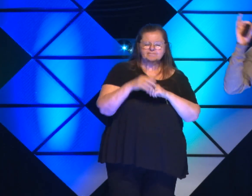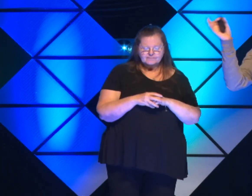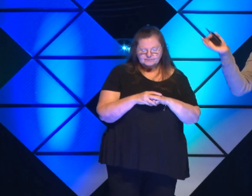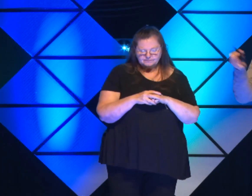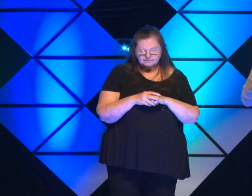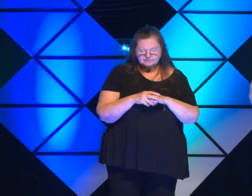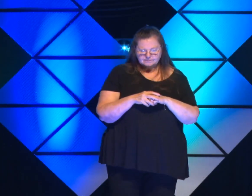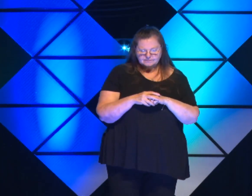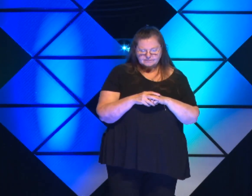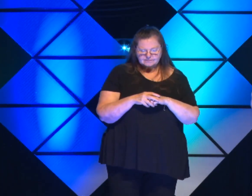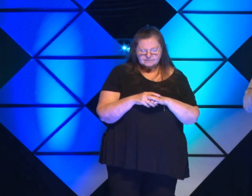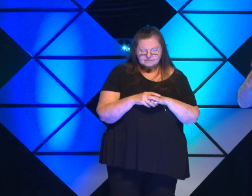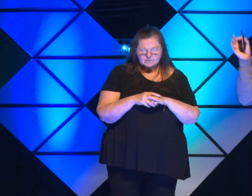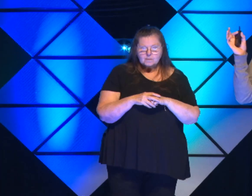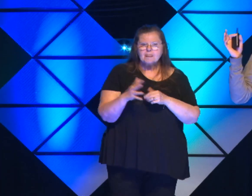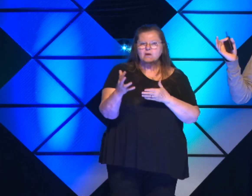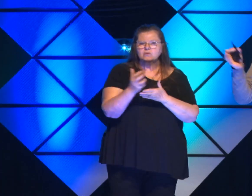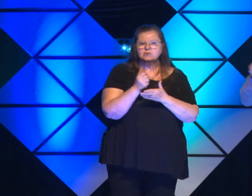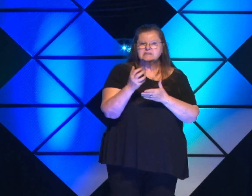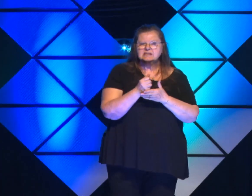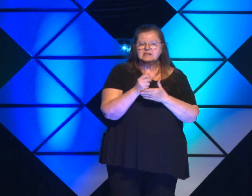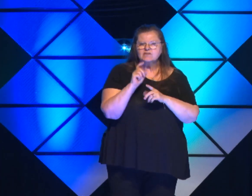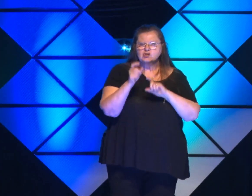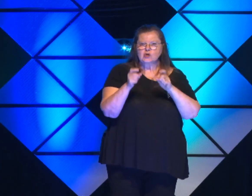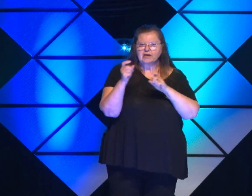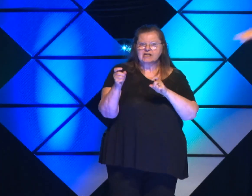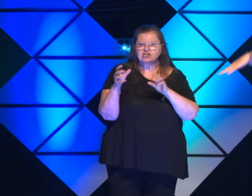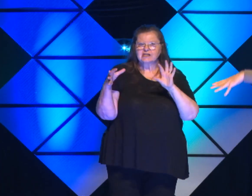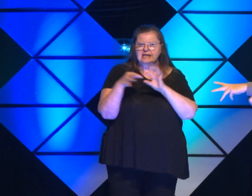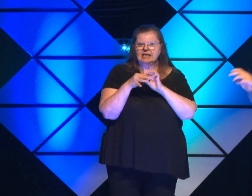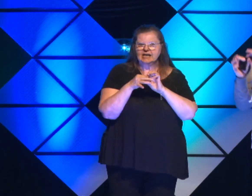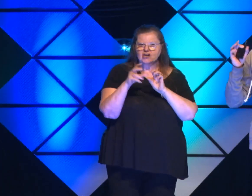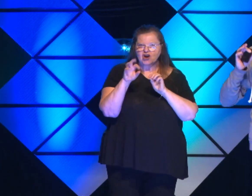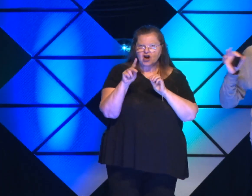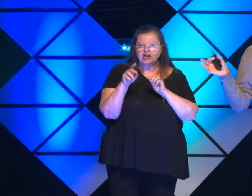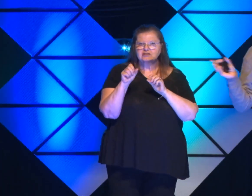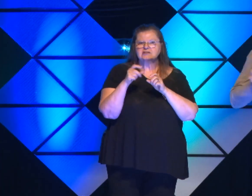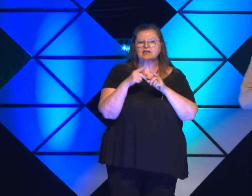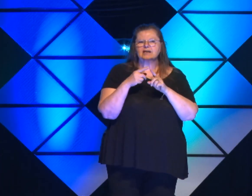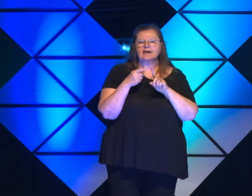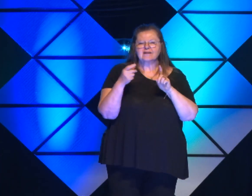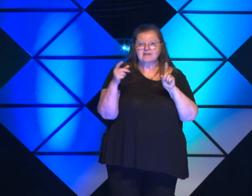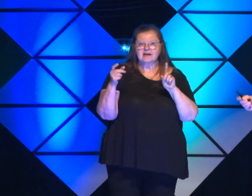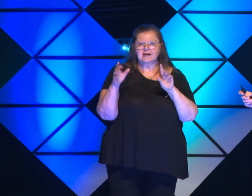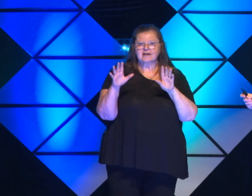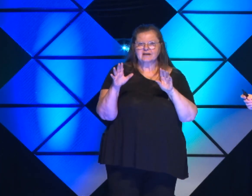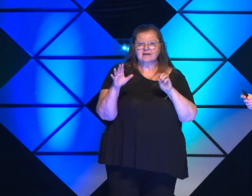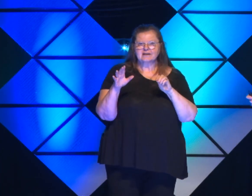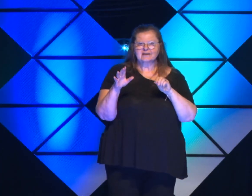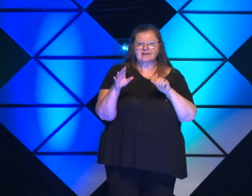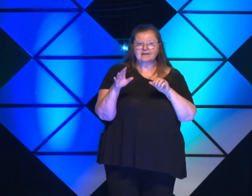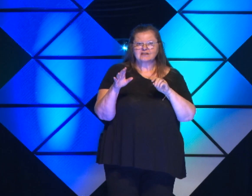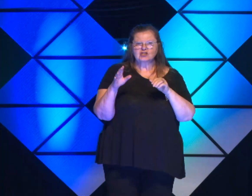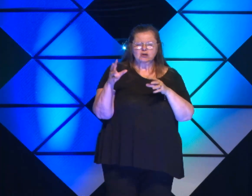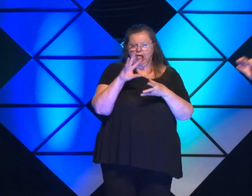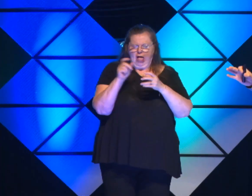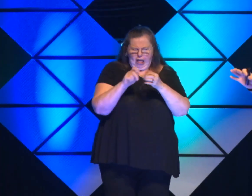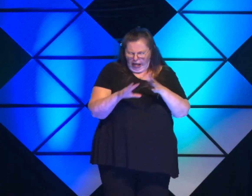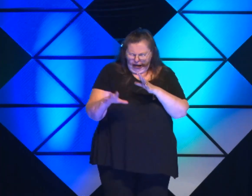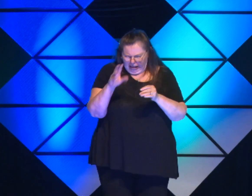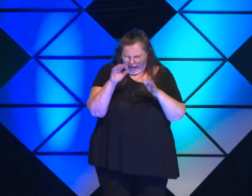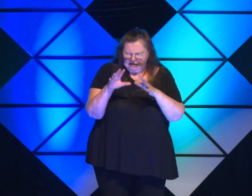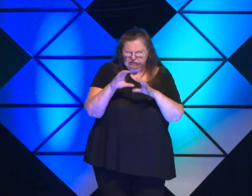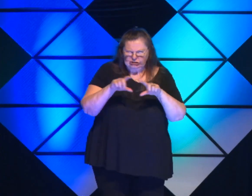We're going to receive the donations and we'll receive the Connect cards after this, so don't frantically write your big checks. There'll be